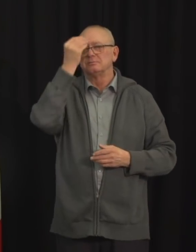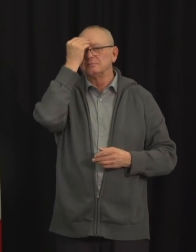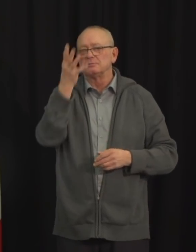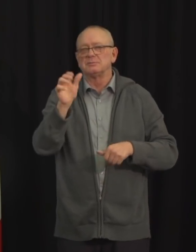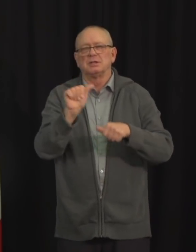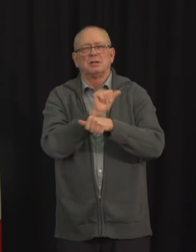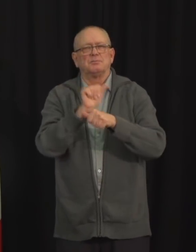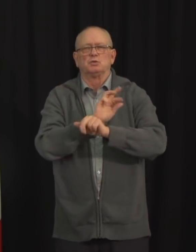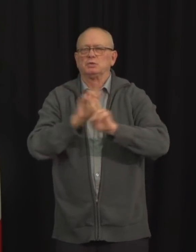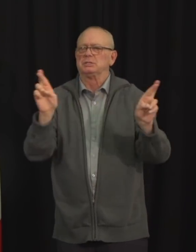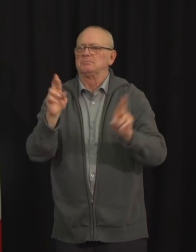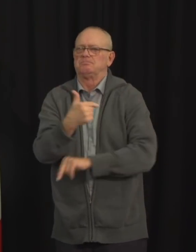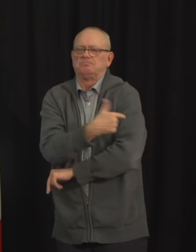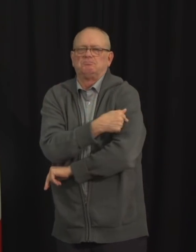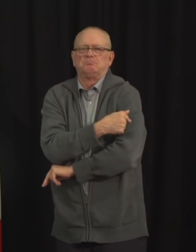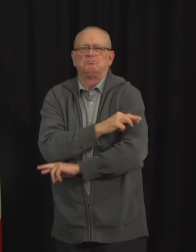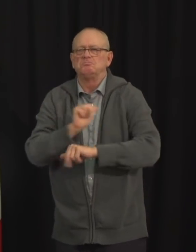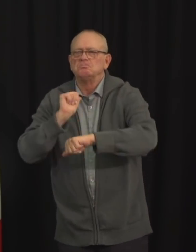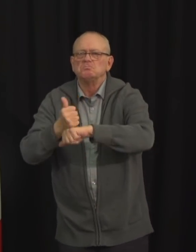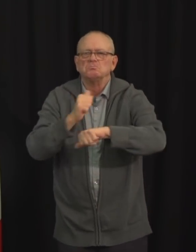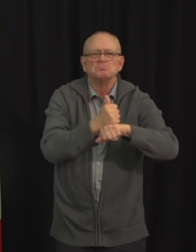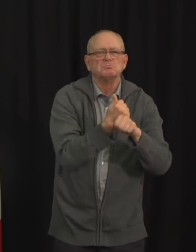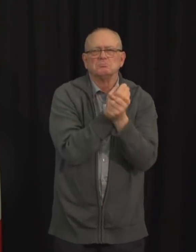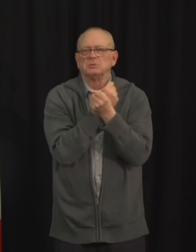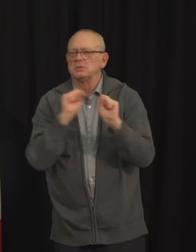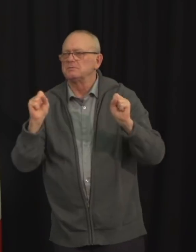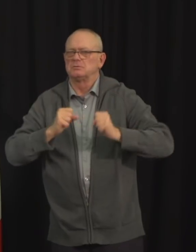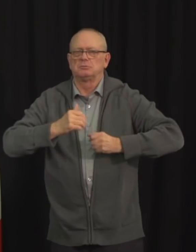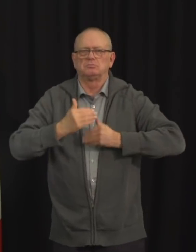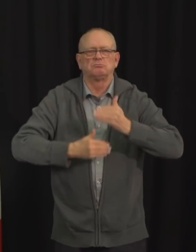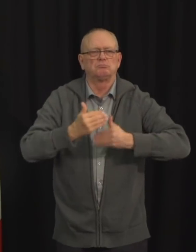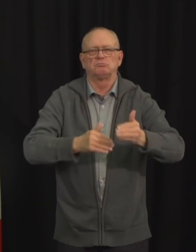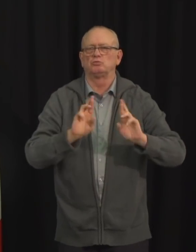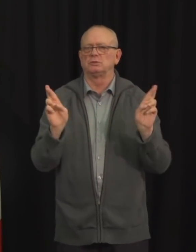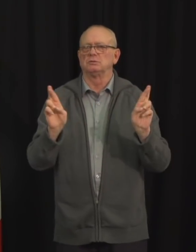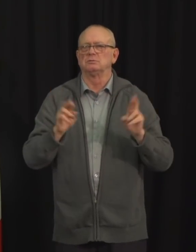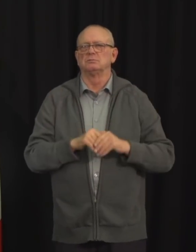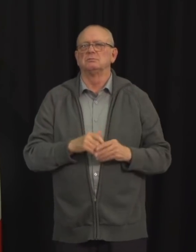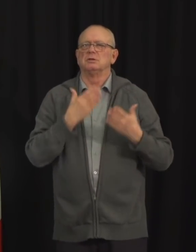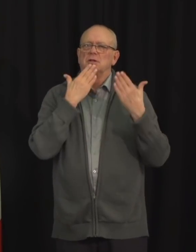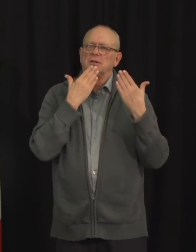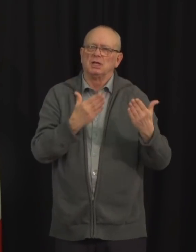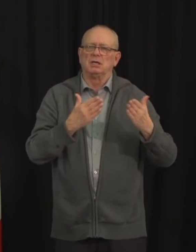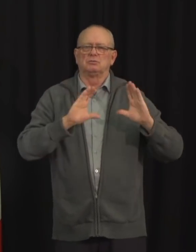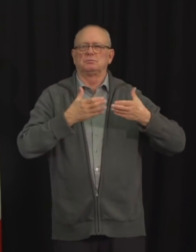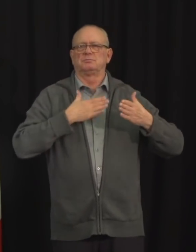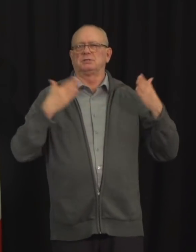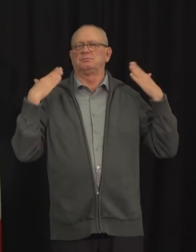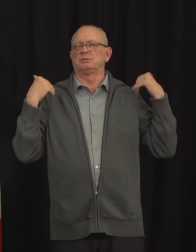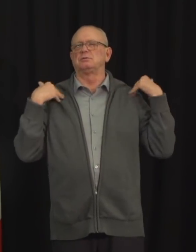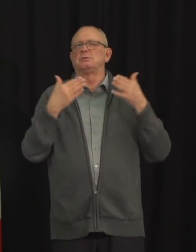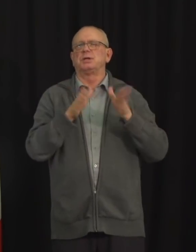delay, thanks to the detailed planning of my ministry's public health team and AHS, with the support of Task Force